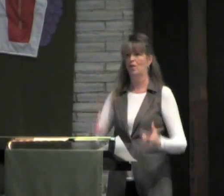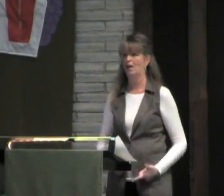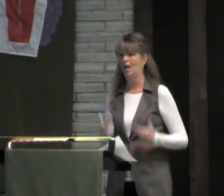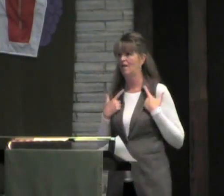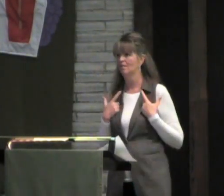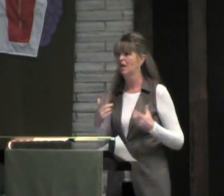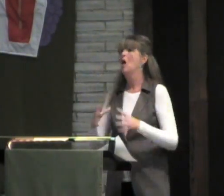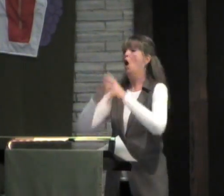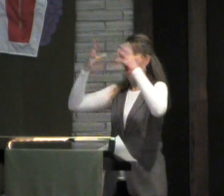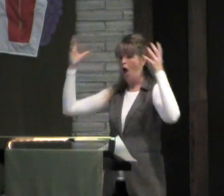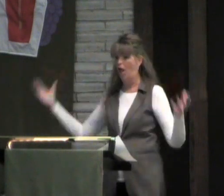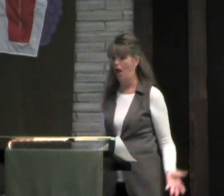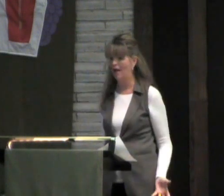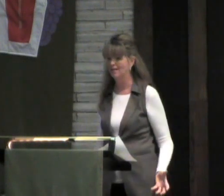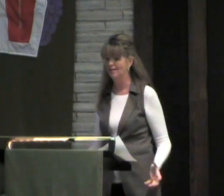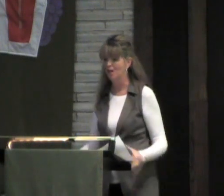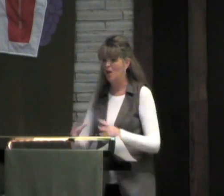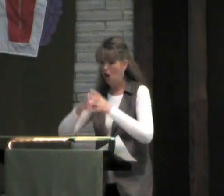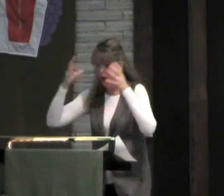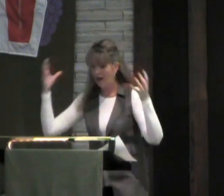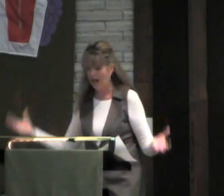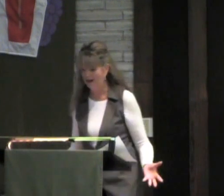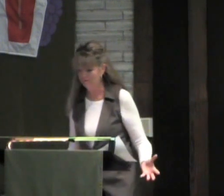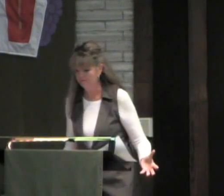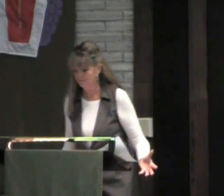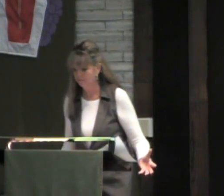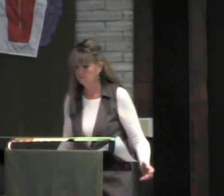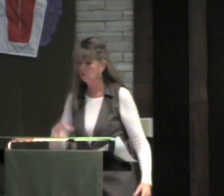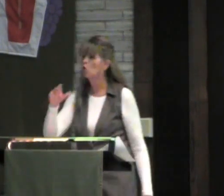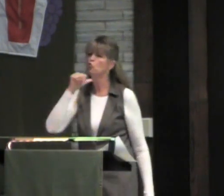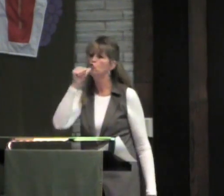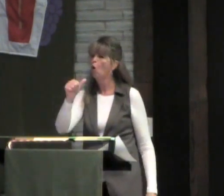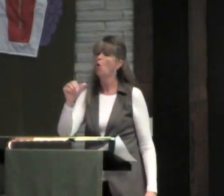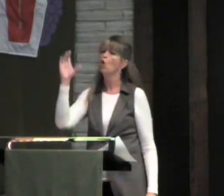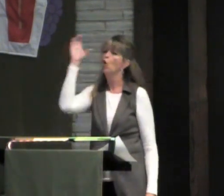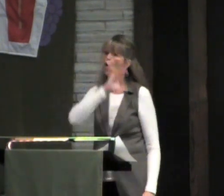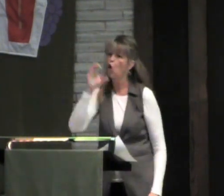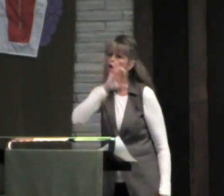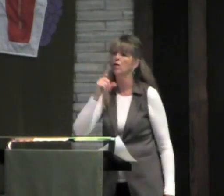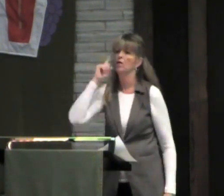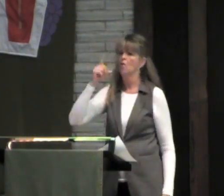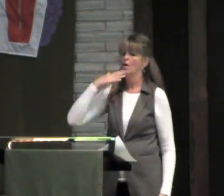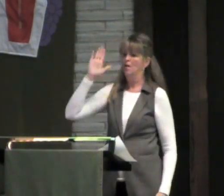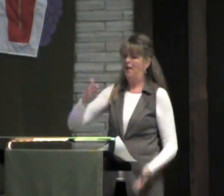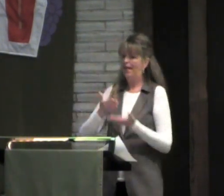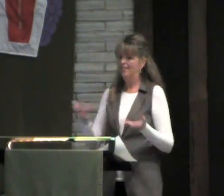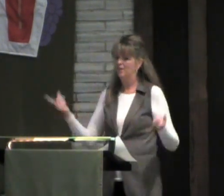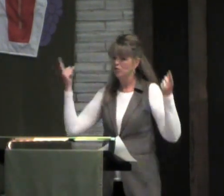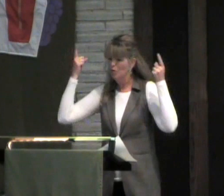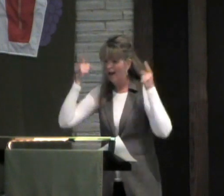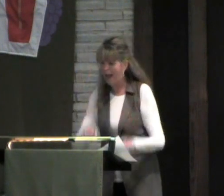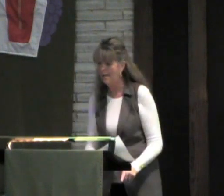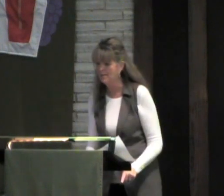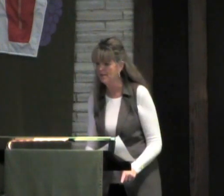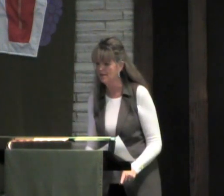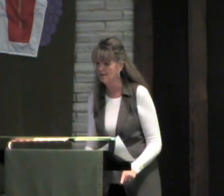You'll be able to start controlling a lot of things in your life, a lot. So don't look for bad things to happen.